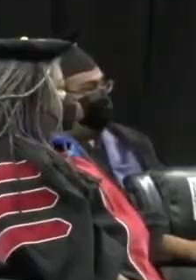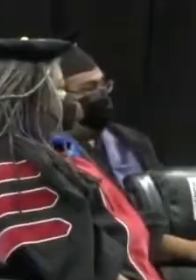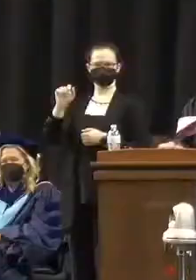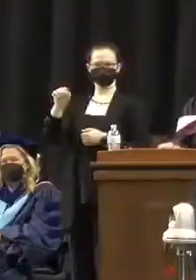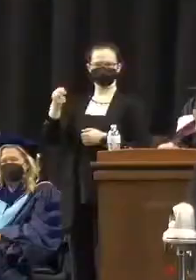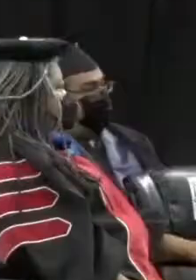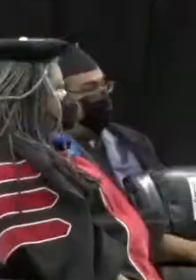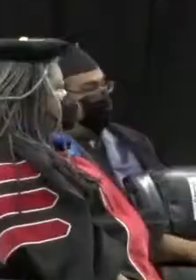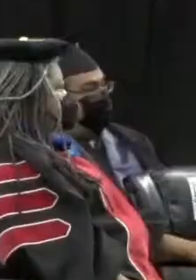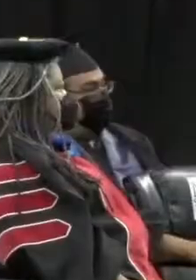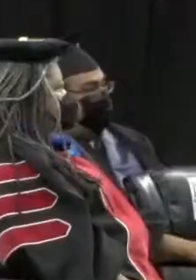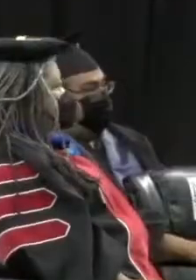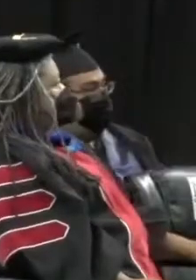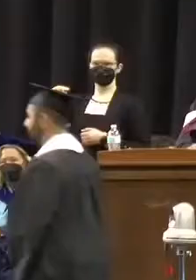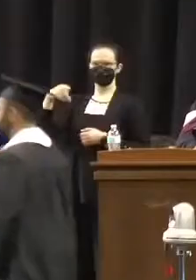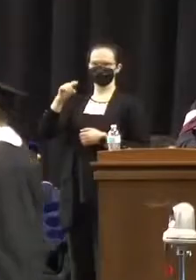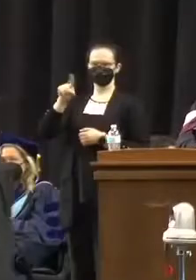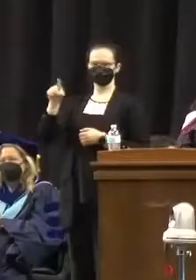Jonathan Lopez.